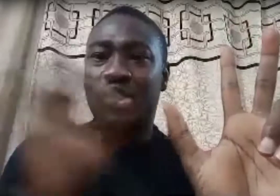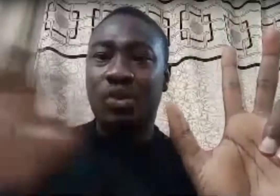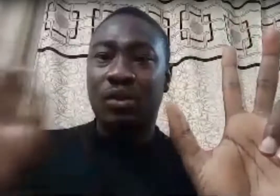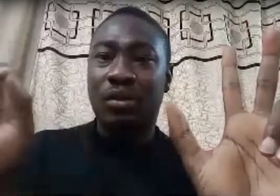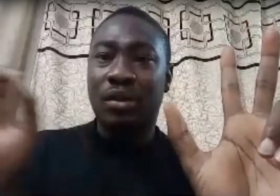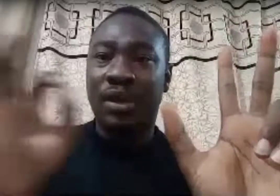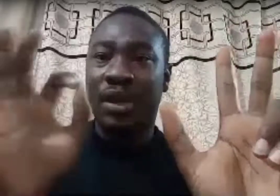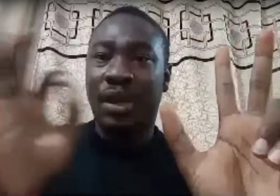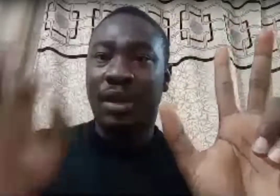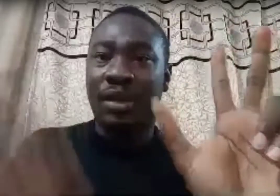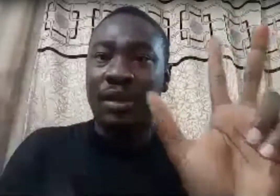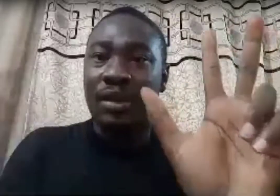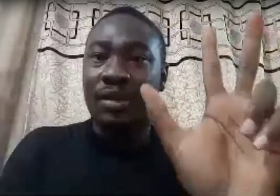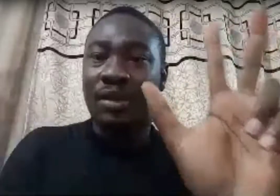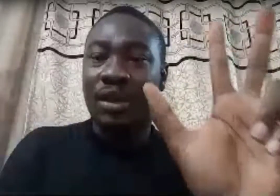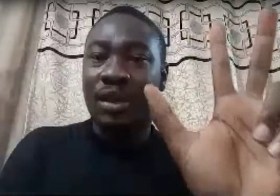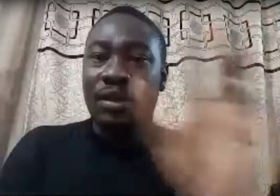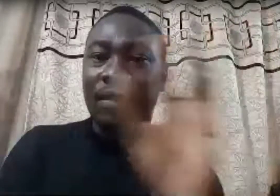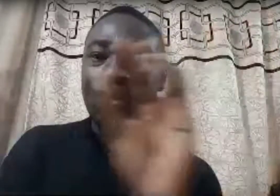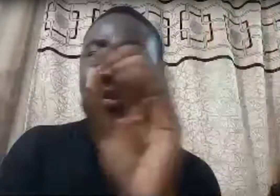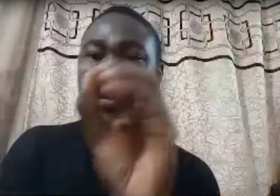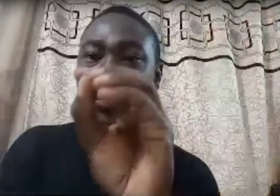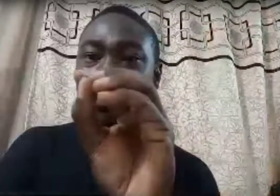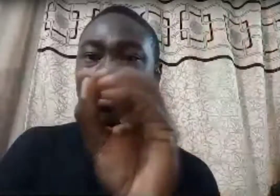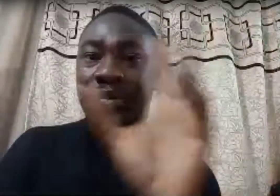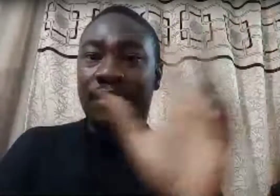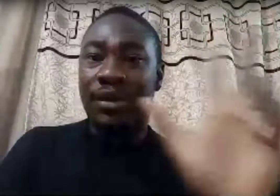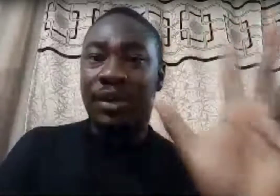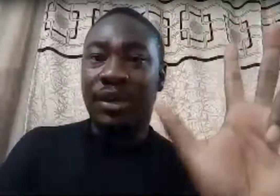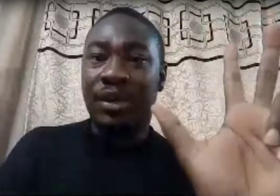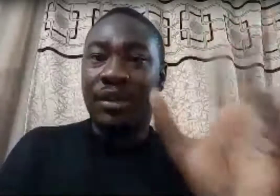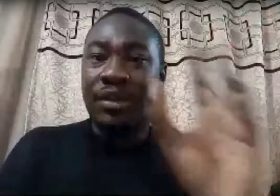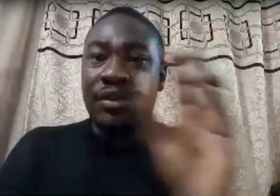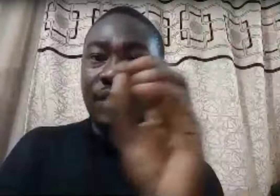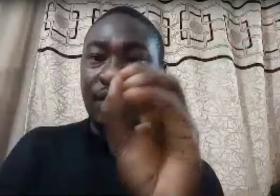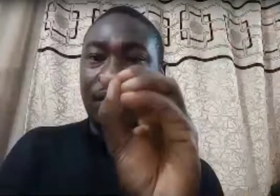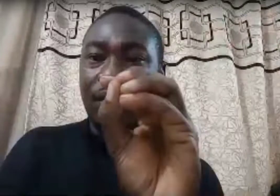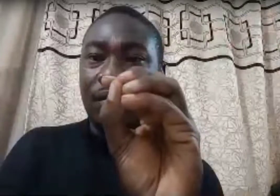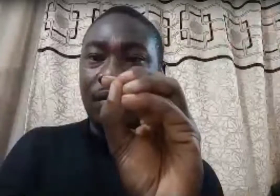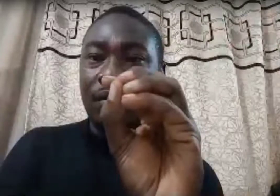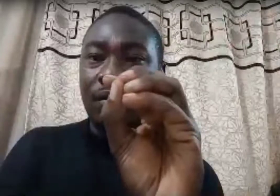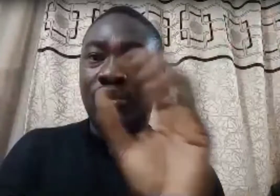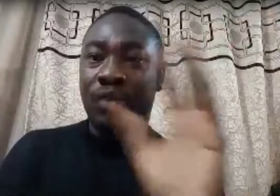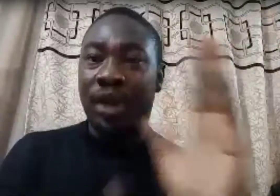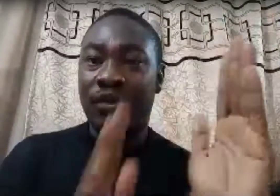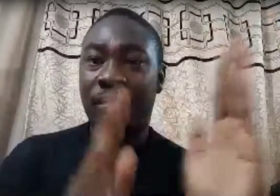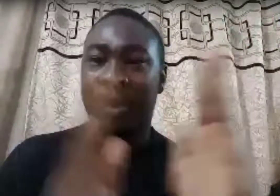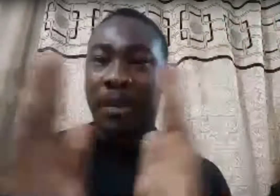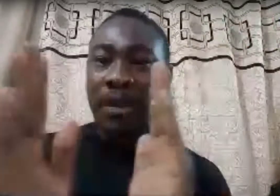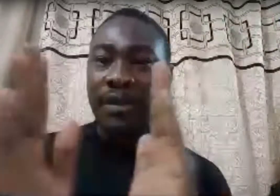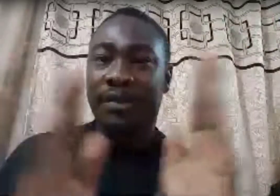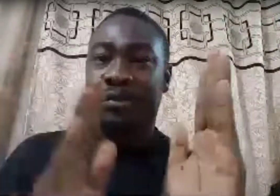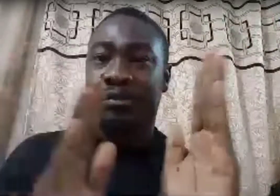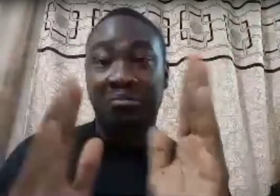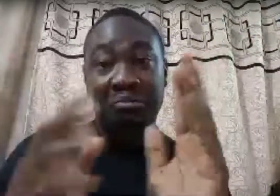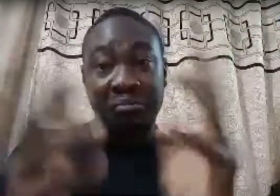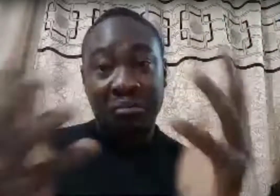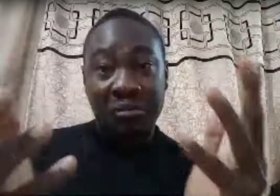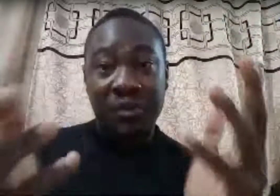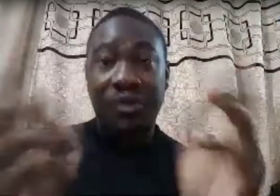3, 0, 3, 0. They have to be apart. Some signers do that. Some just